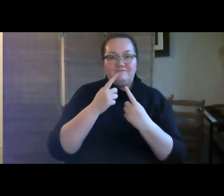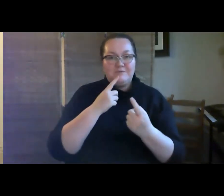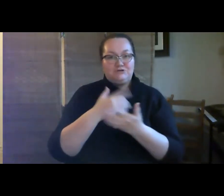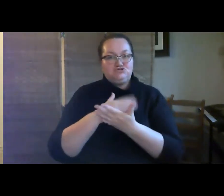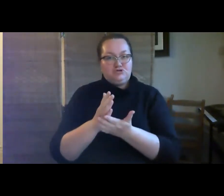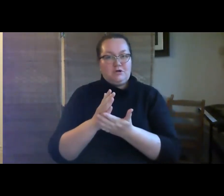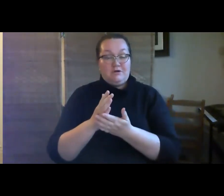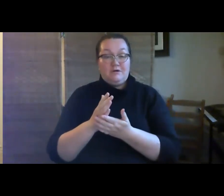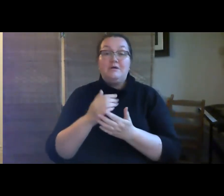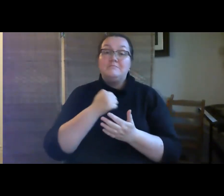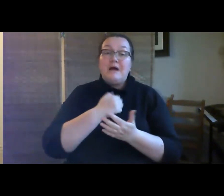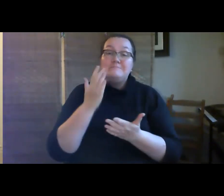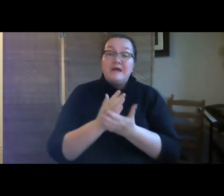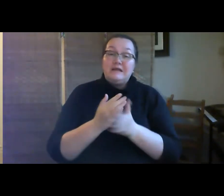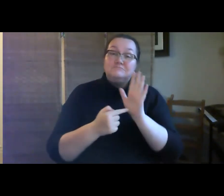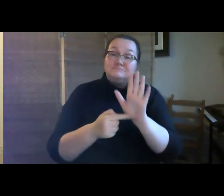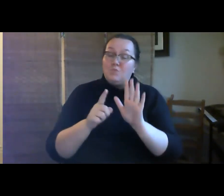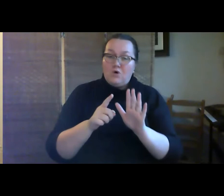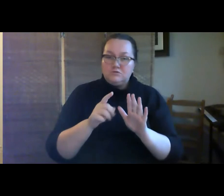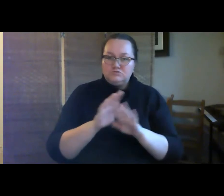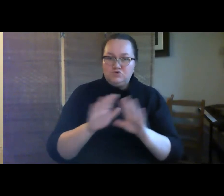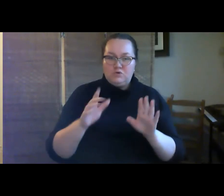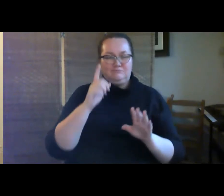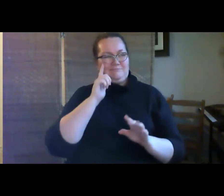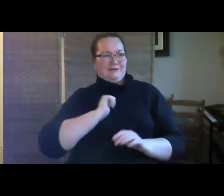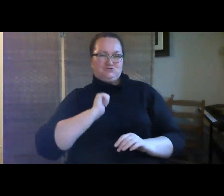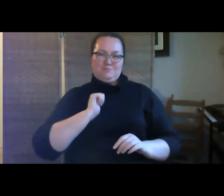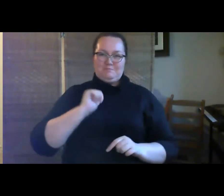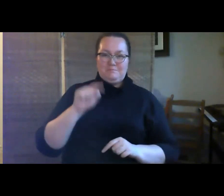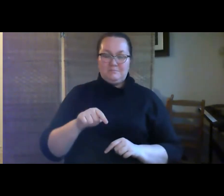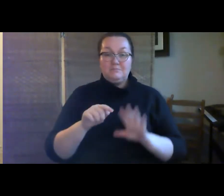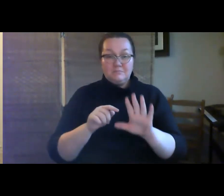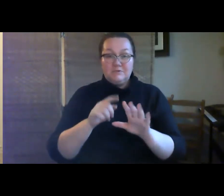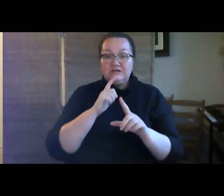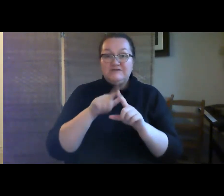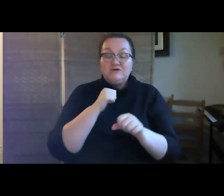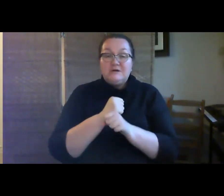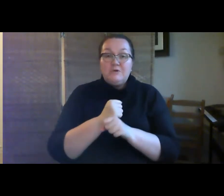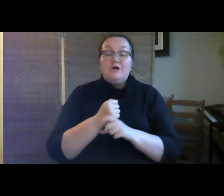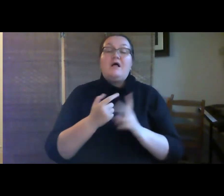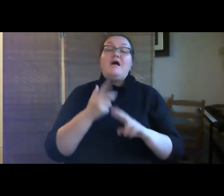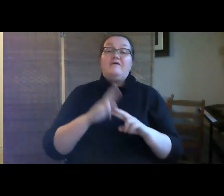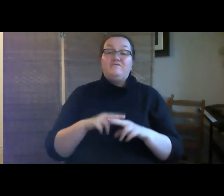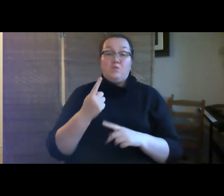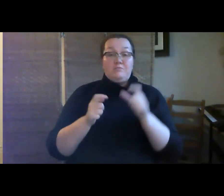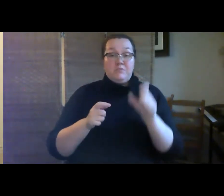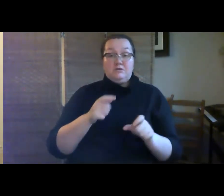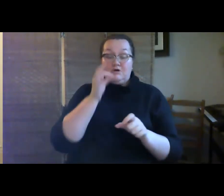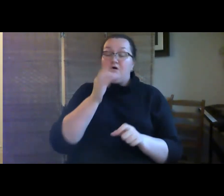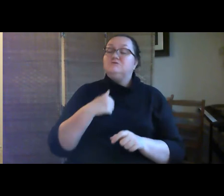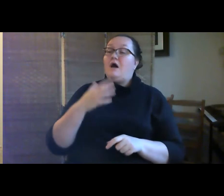For example, what is considered step-free access by one person is really not for